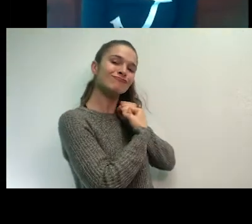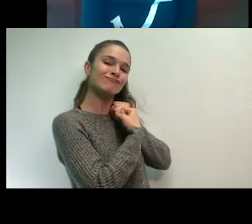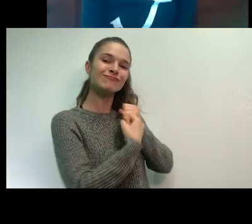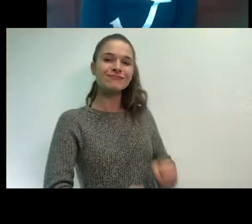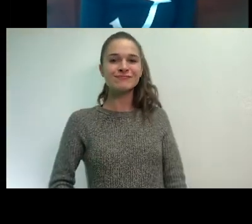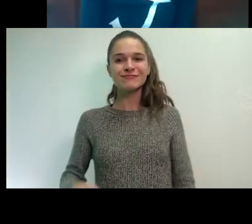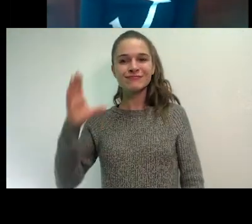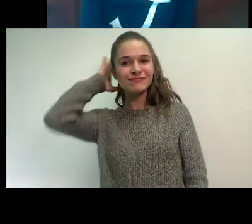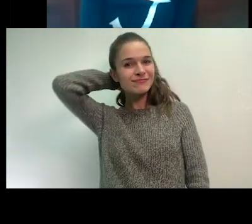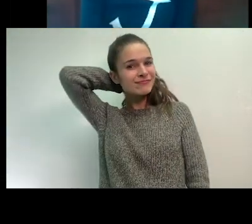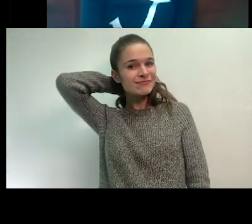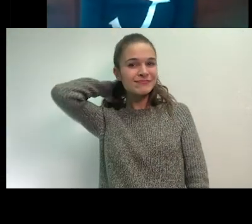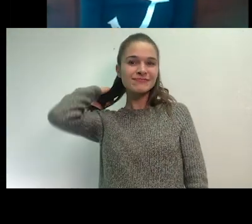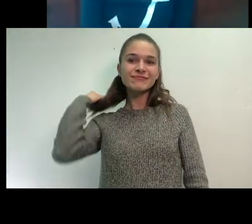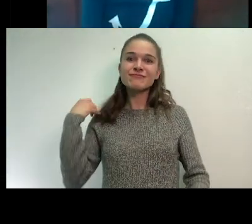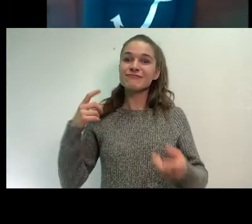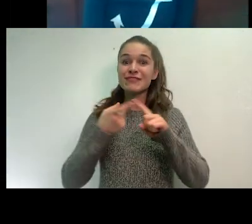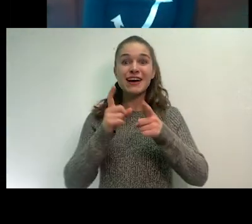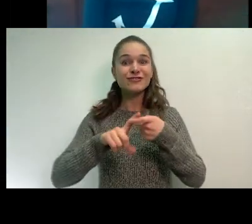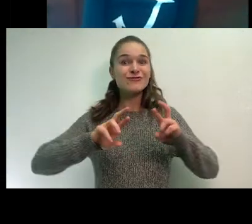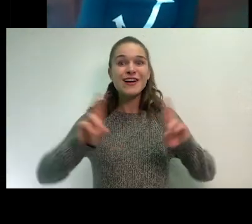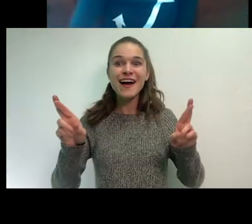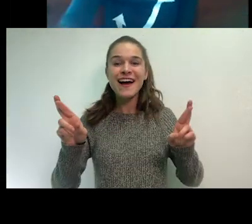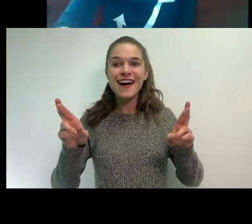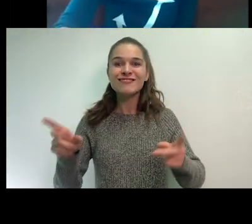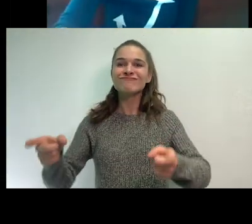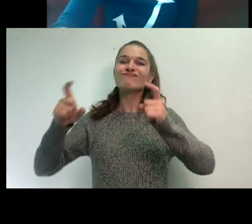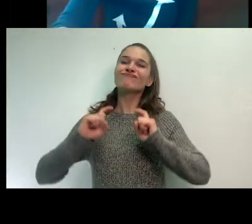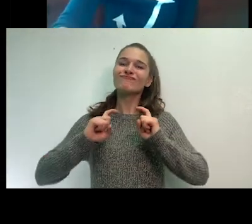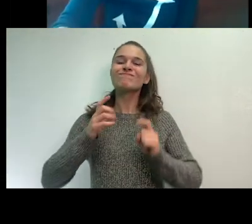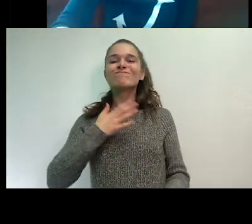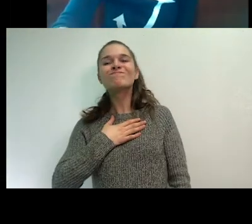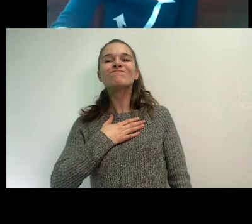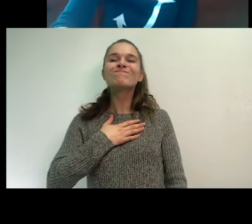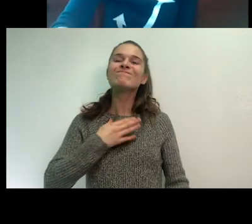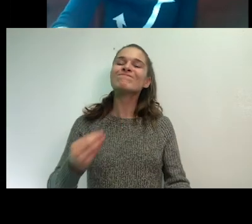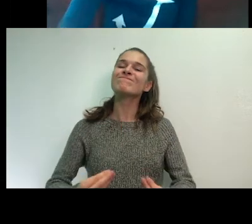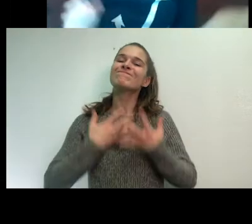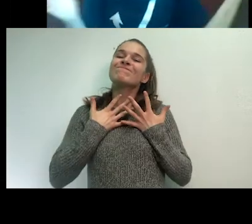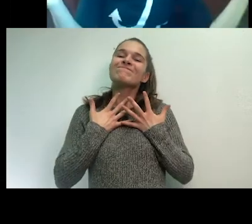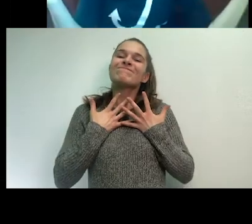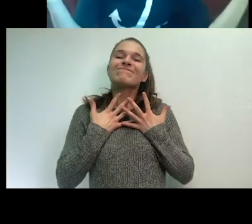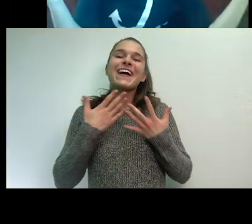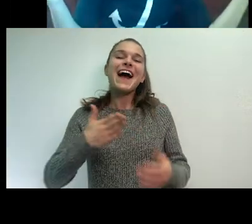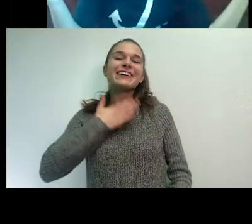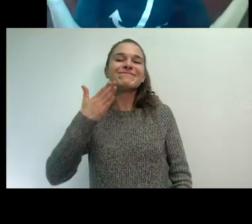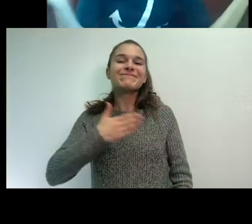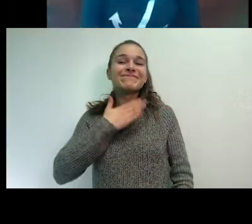Friends are a gift because they fill our lives with joy and